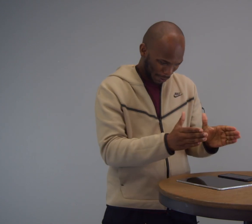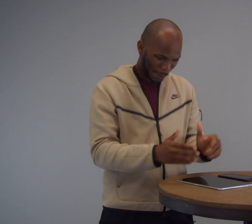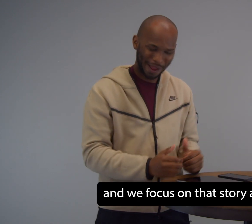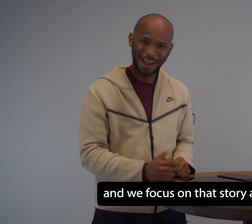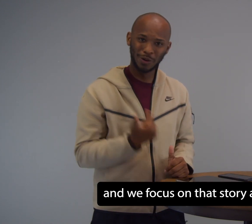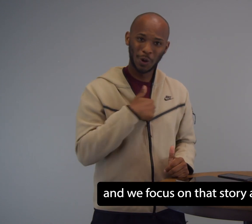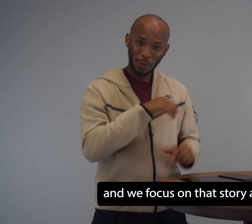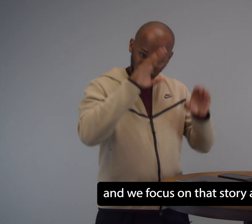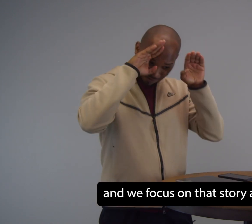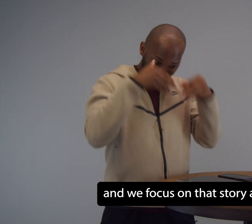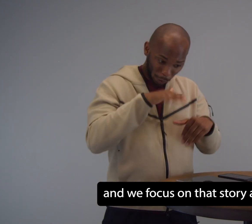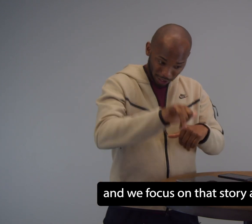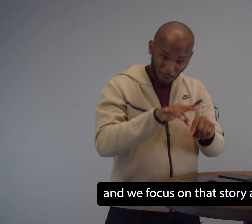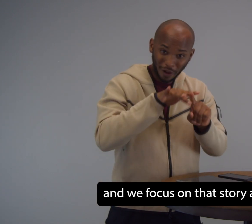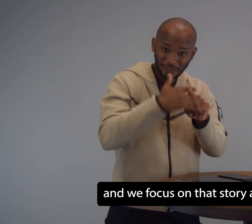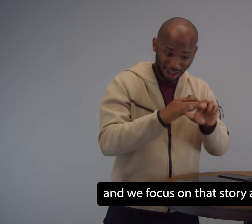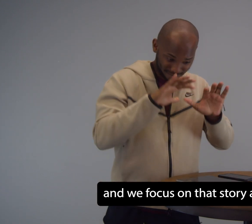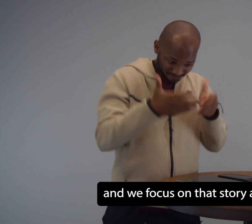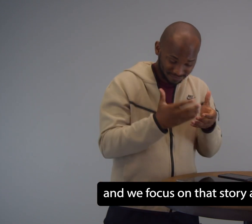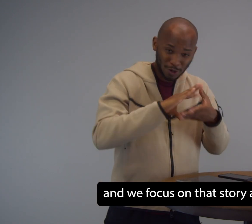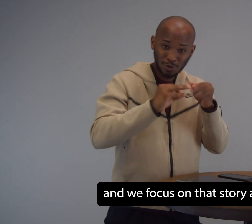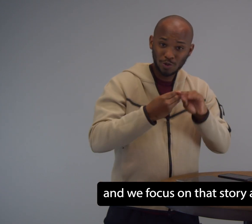and we focus on that story alone.